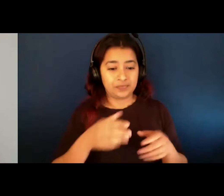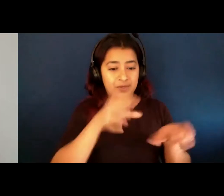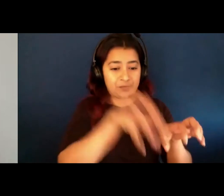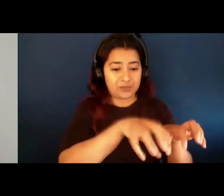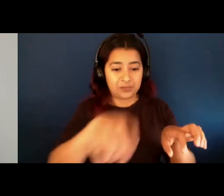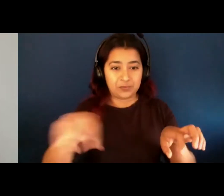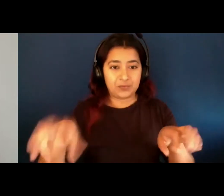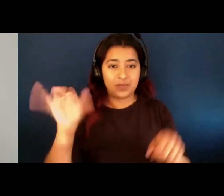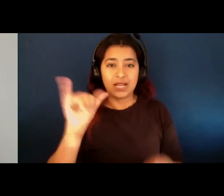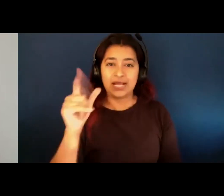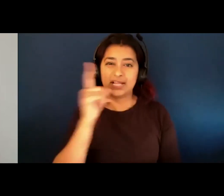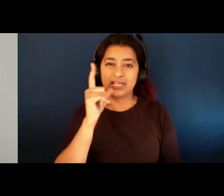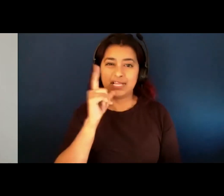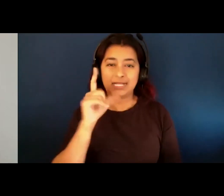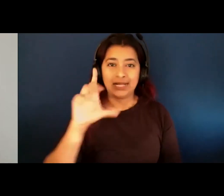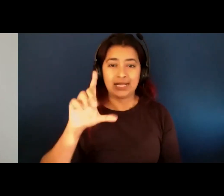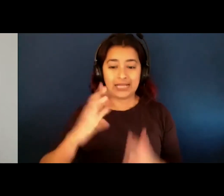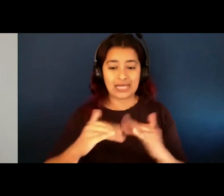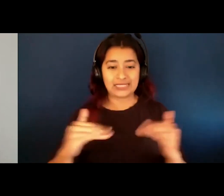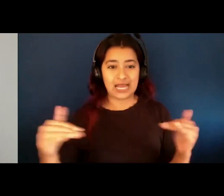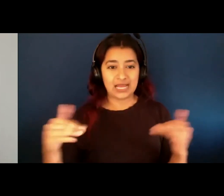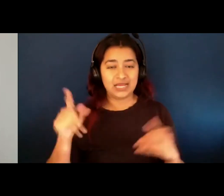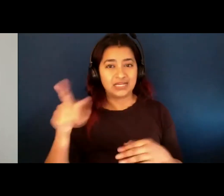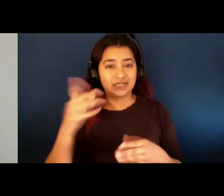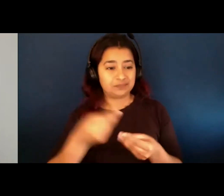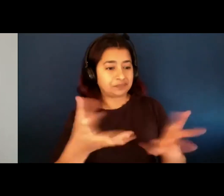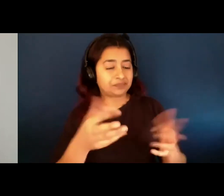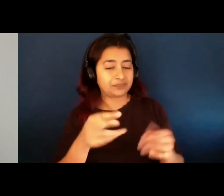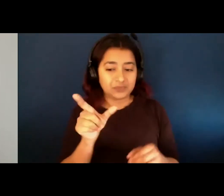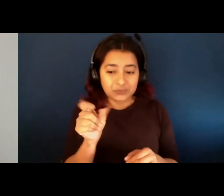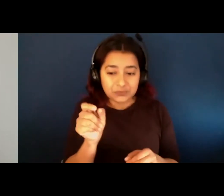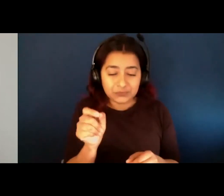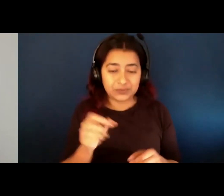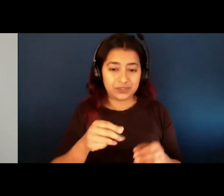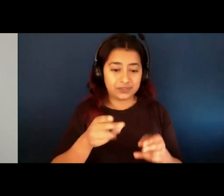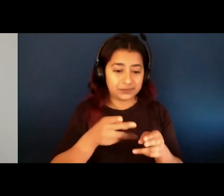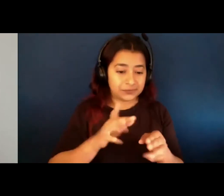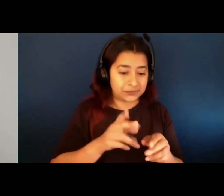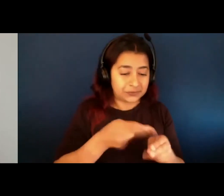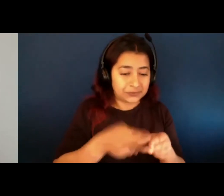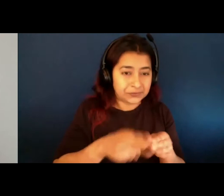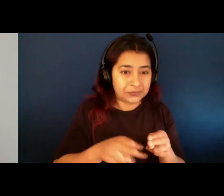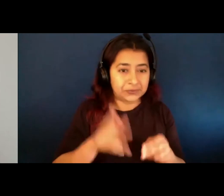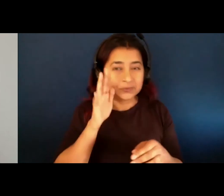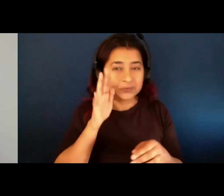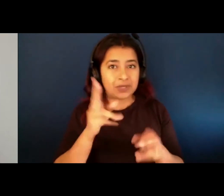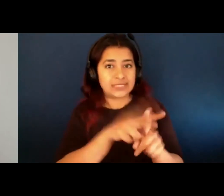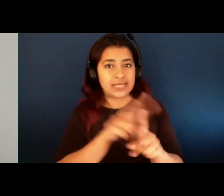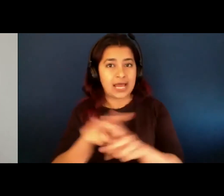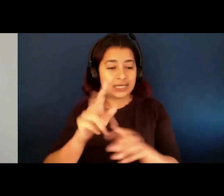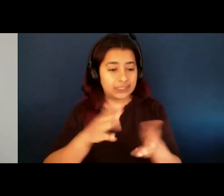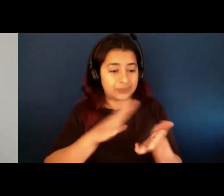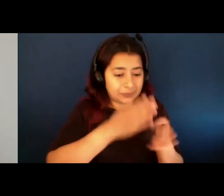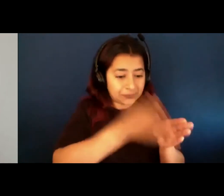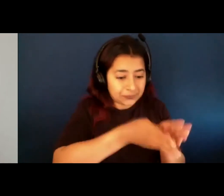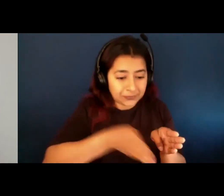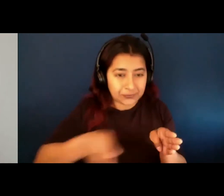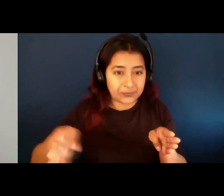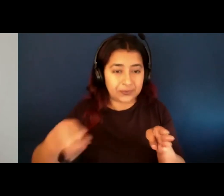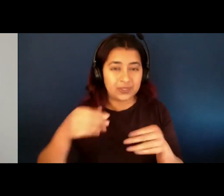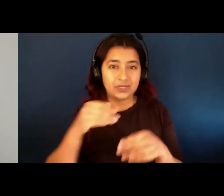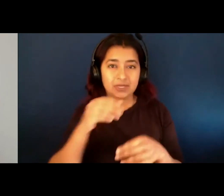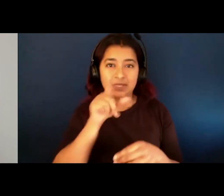lunchroom lasagna. She passed out tweezers and scalpels and assigned the students to pluck and skin and dissect the